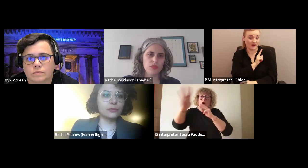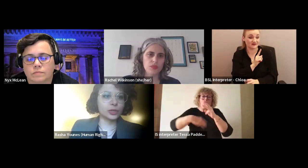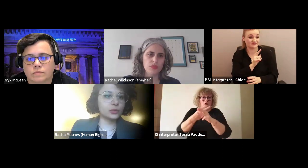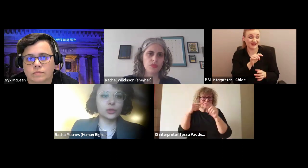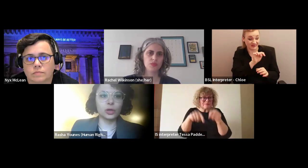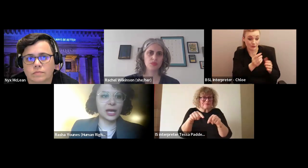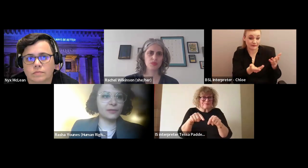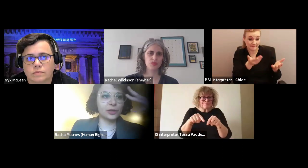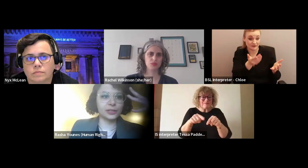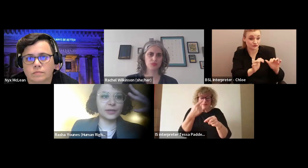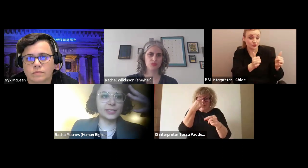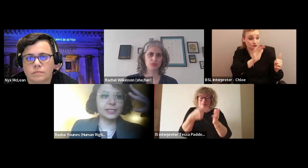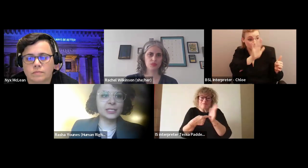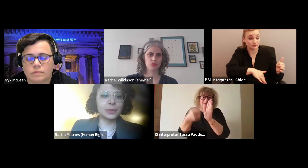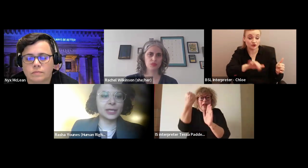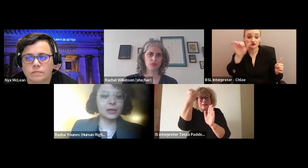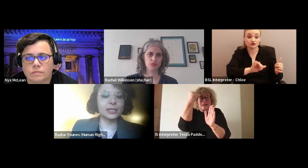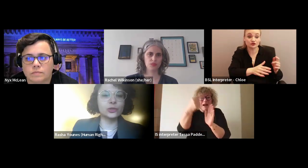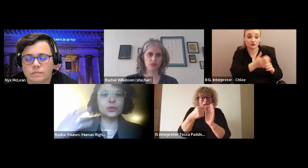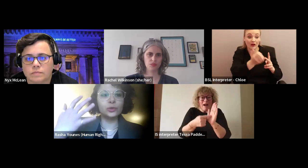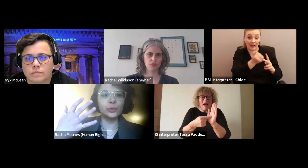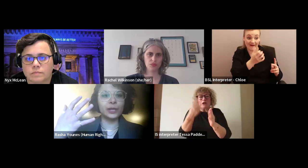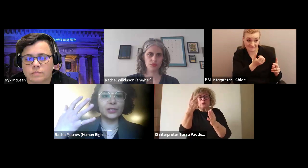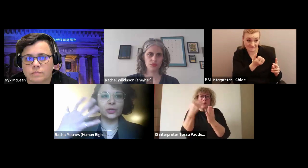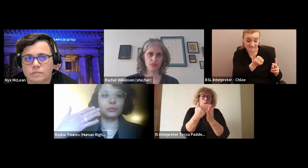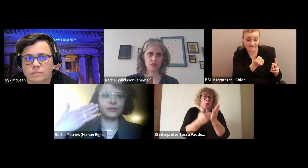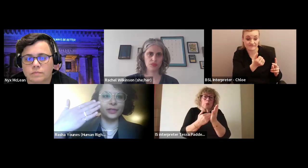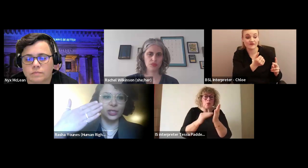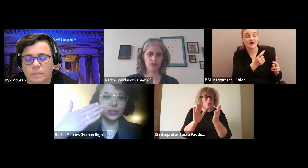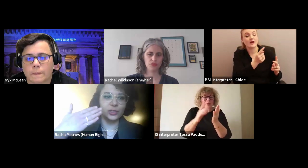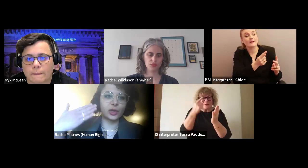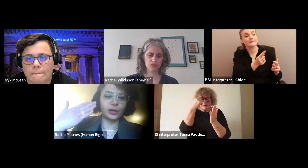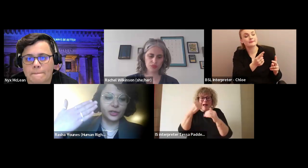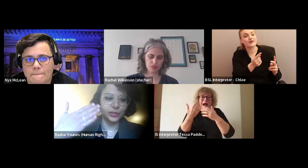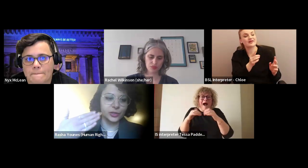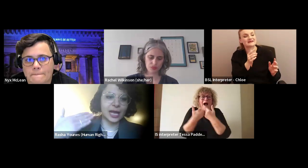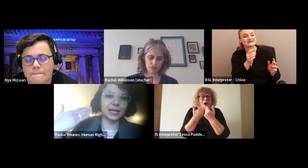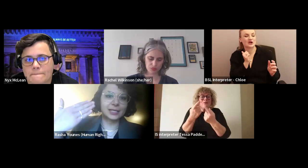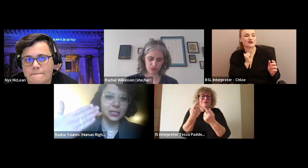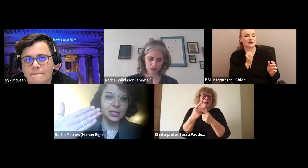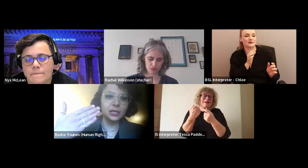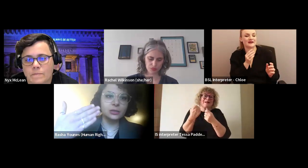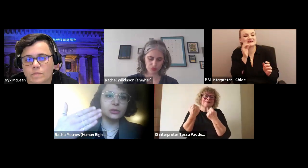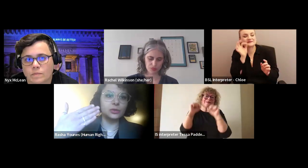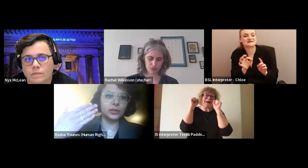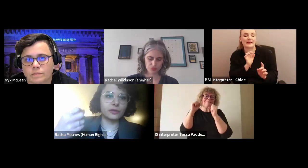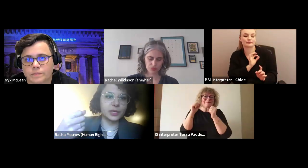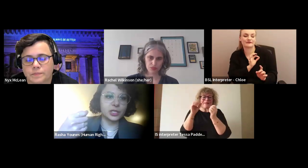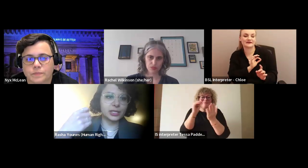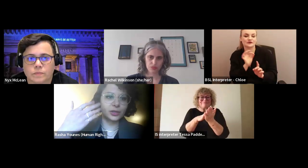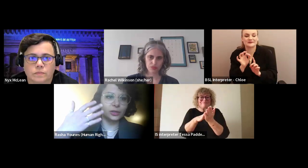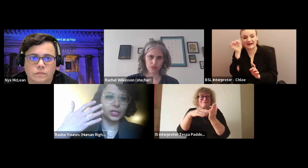measures that, of course, we should all have on our devices, but assume a certain privilege and a certain knowledge and a certain access